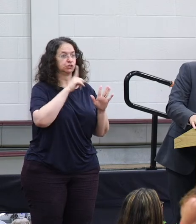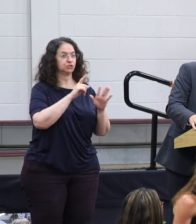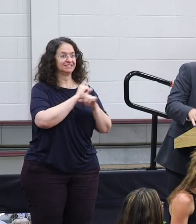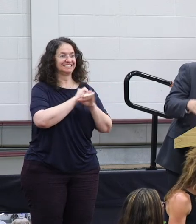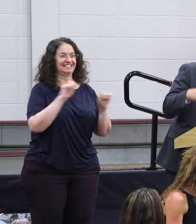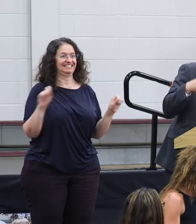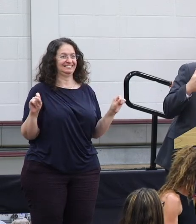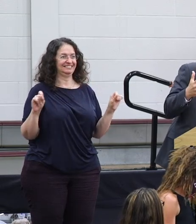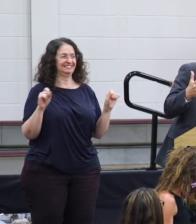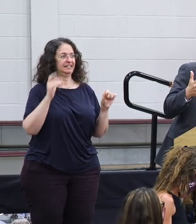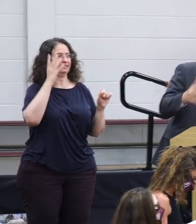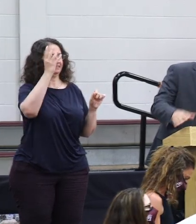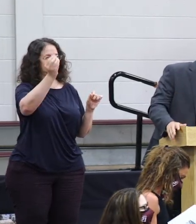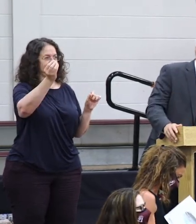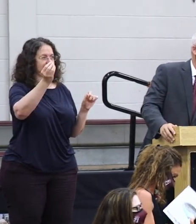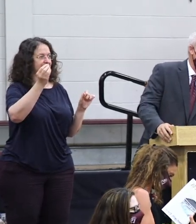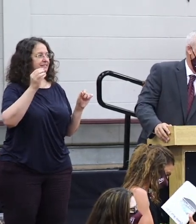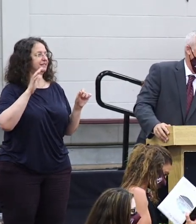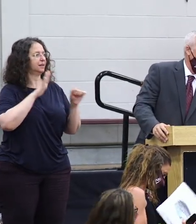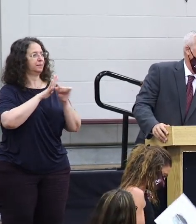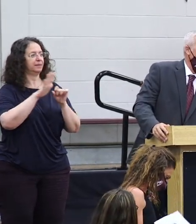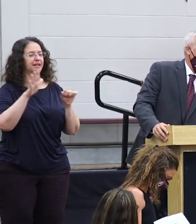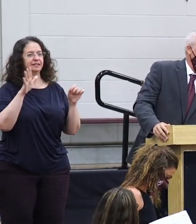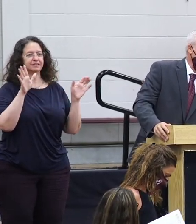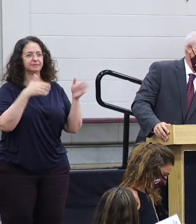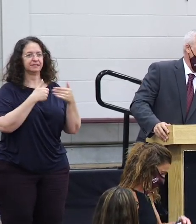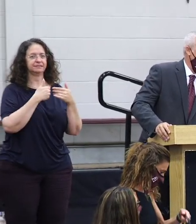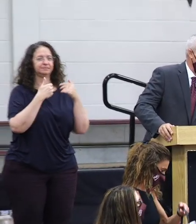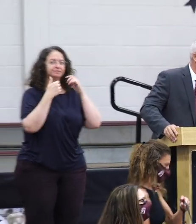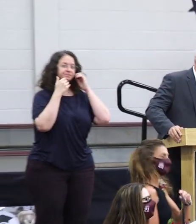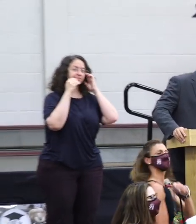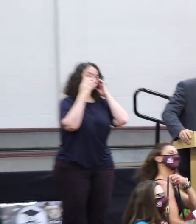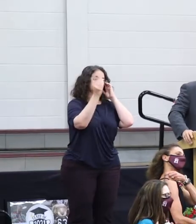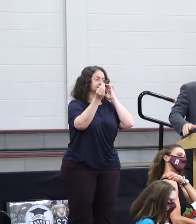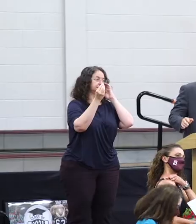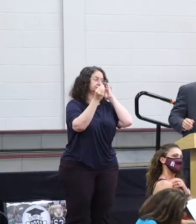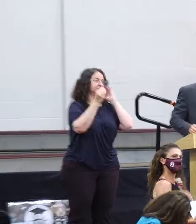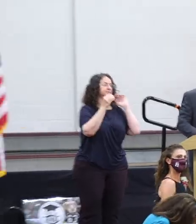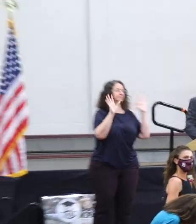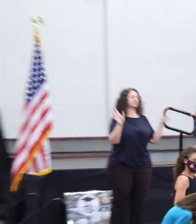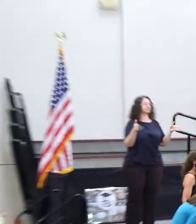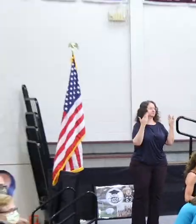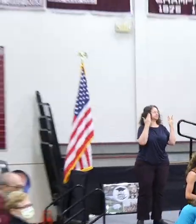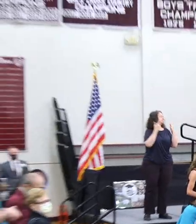safely outside. There'll be plenty of area to congregate outside. Mr. A, strike it up.